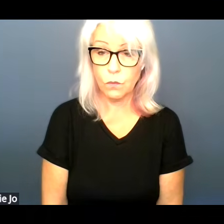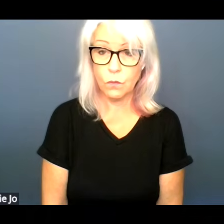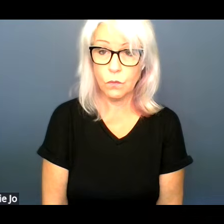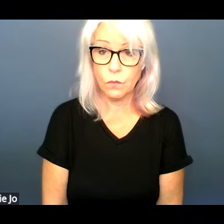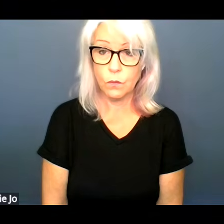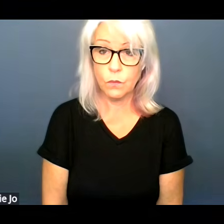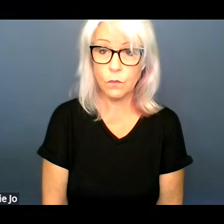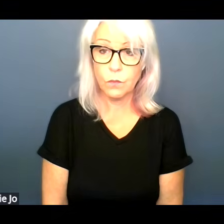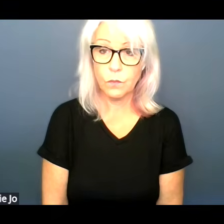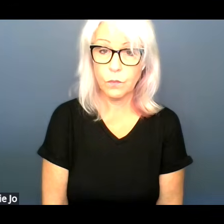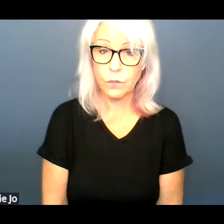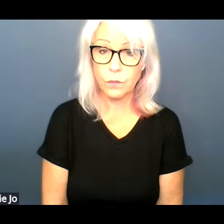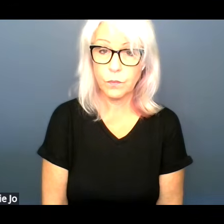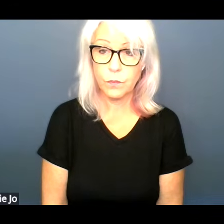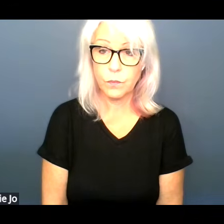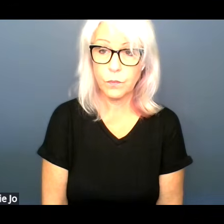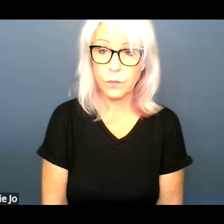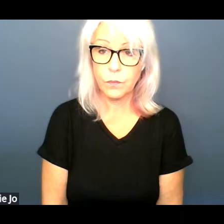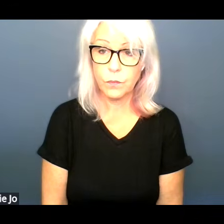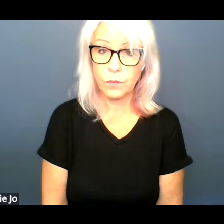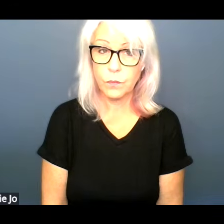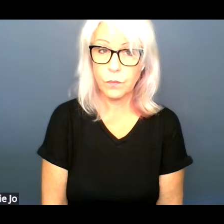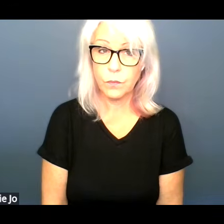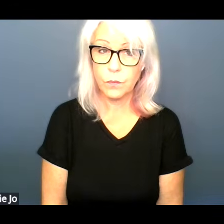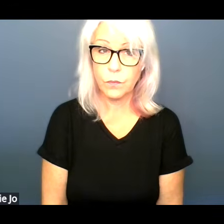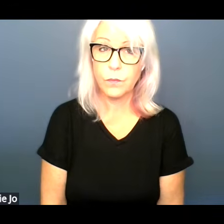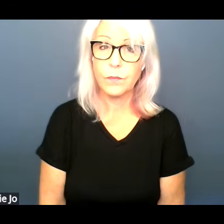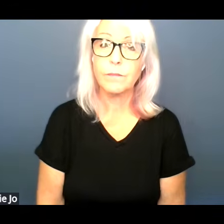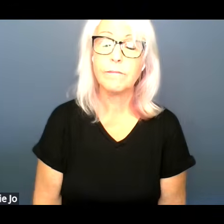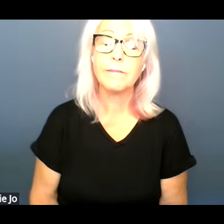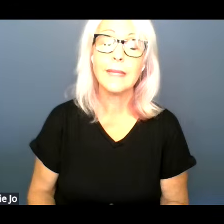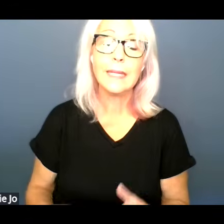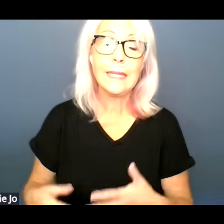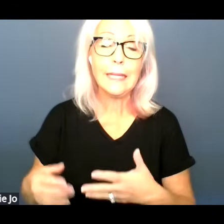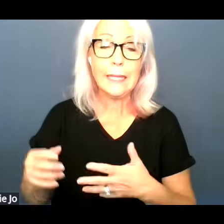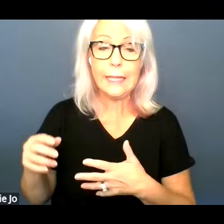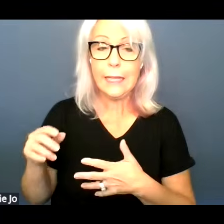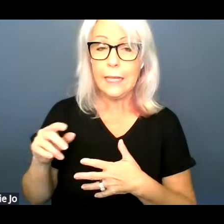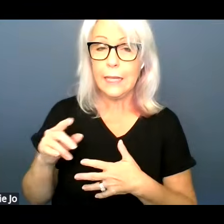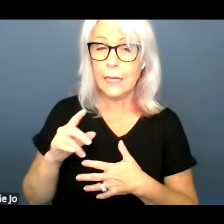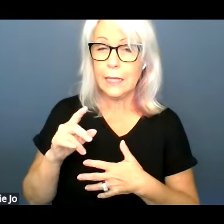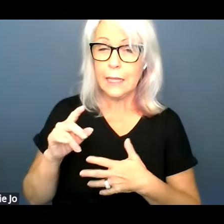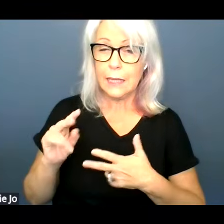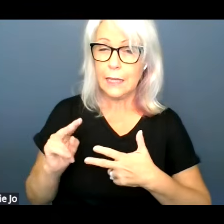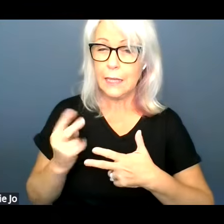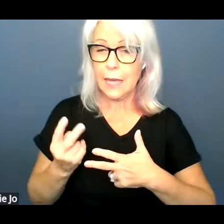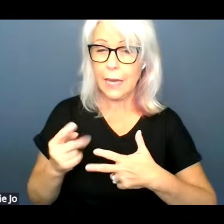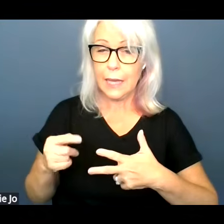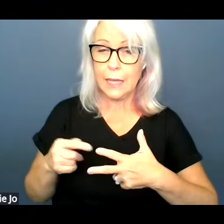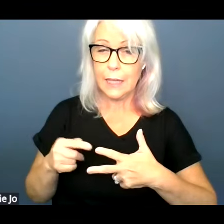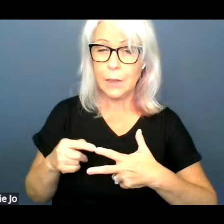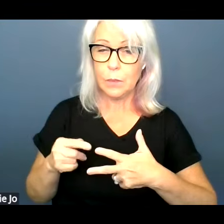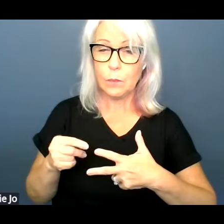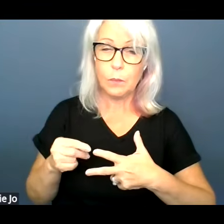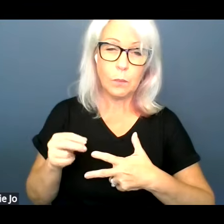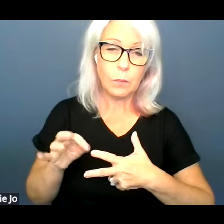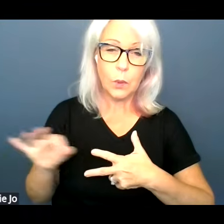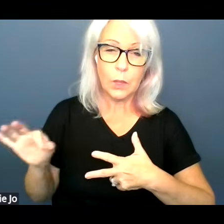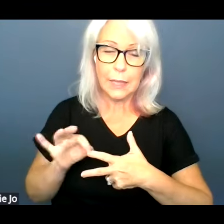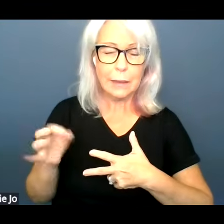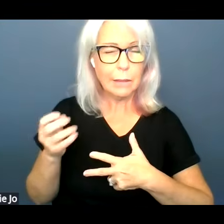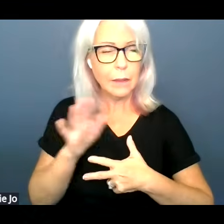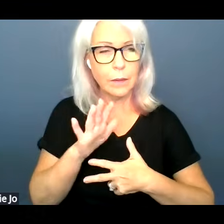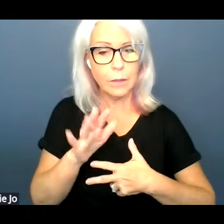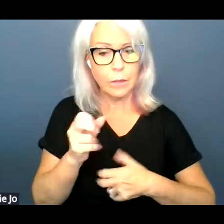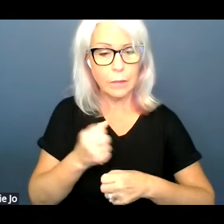Yeah, so, well, right, so here the second bullet becomes, it's complicated a little bit because I of see, yeah.